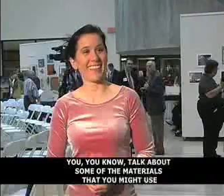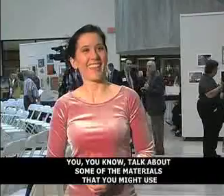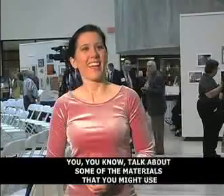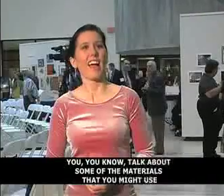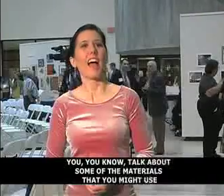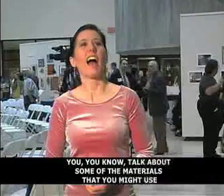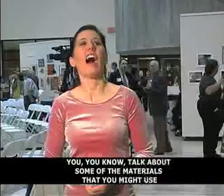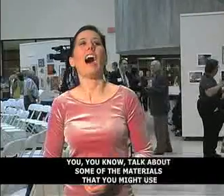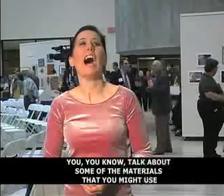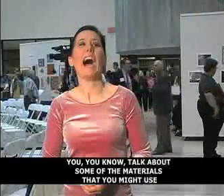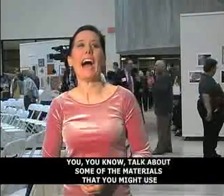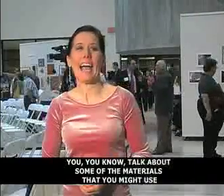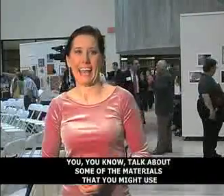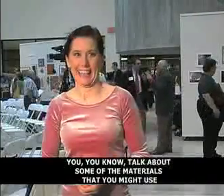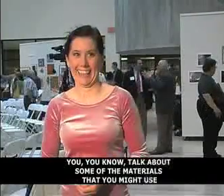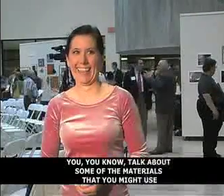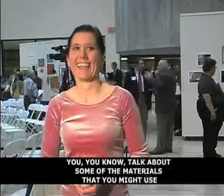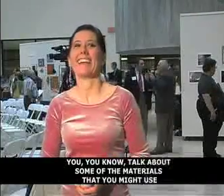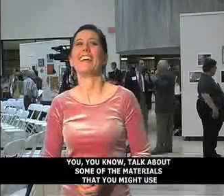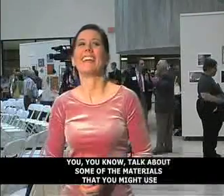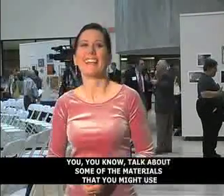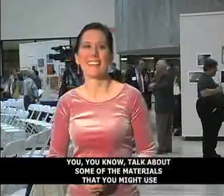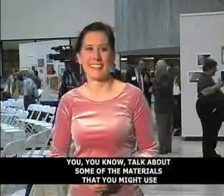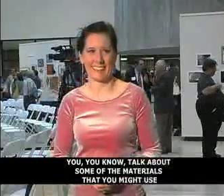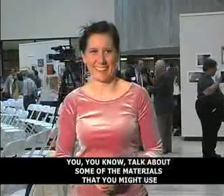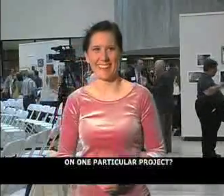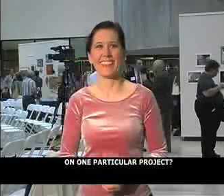talk about some of the materials that you might use on one particular project.